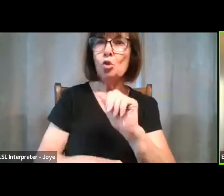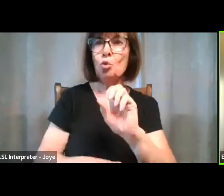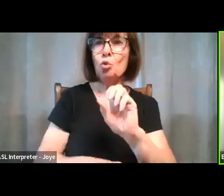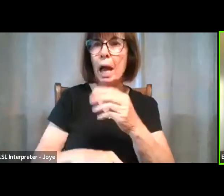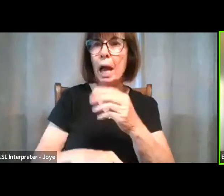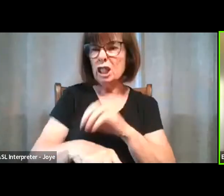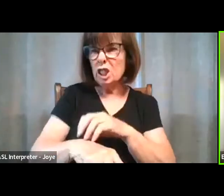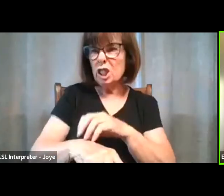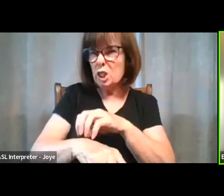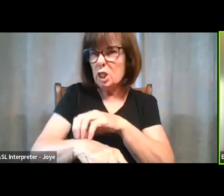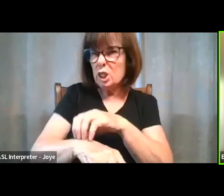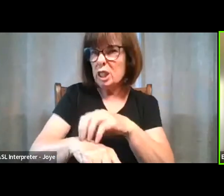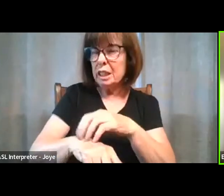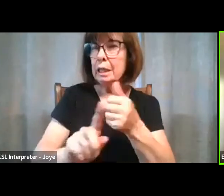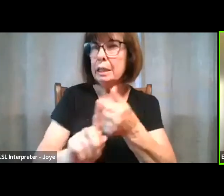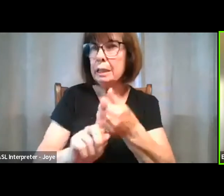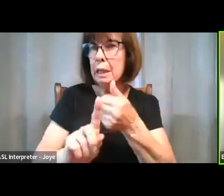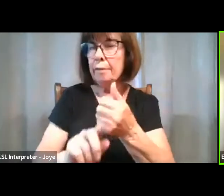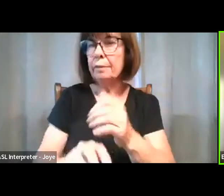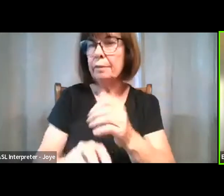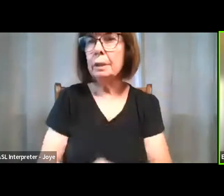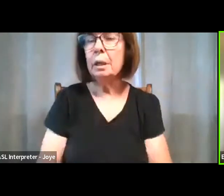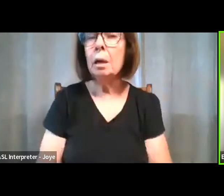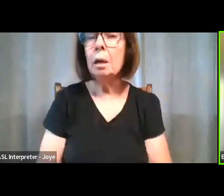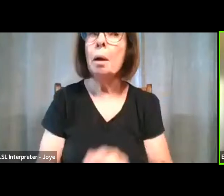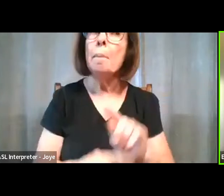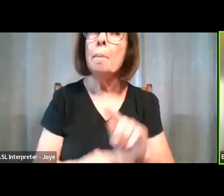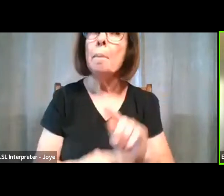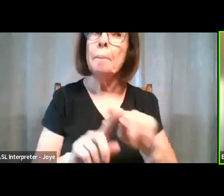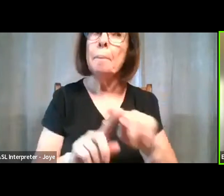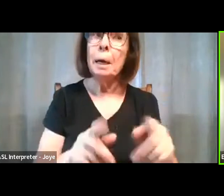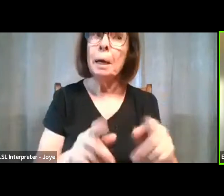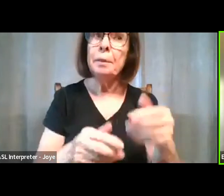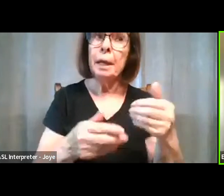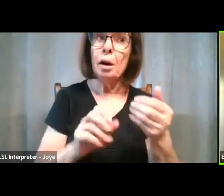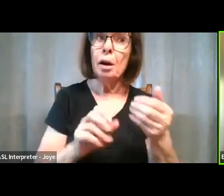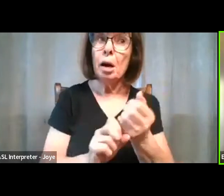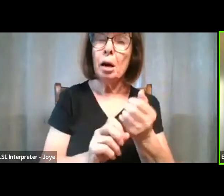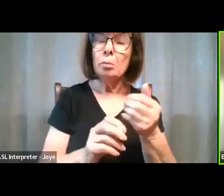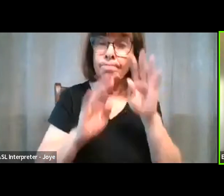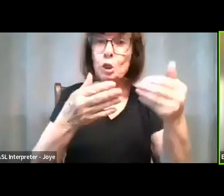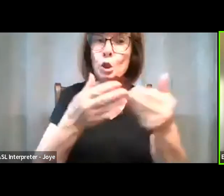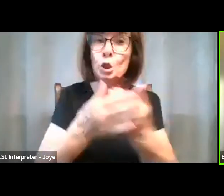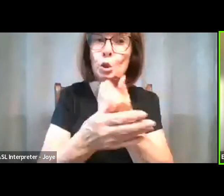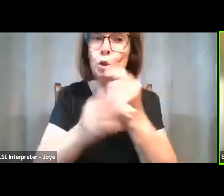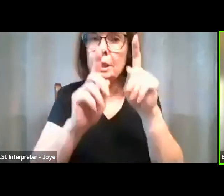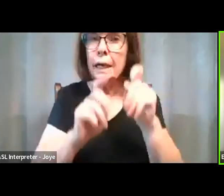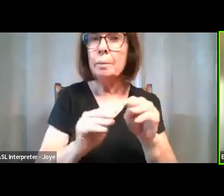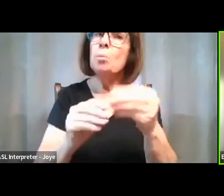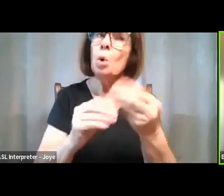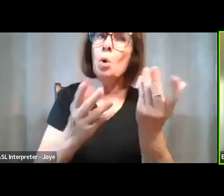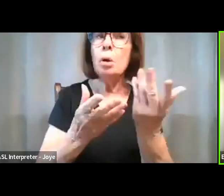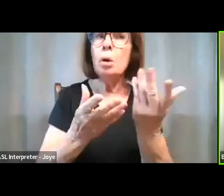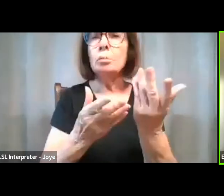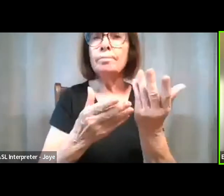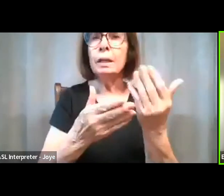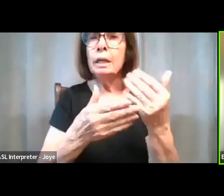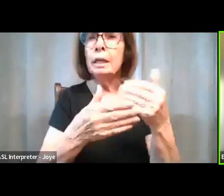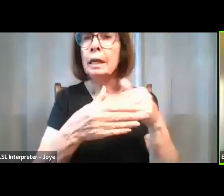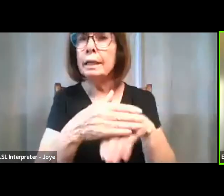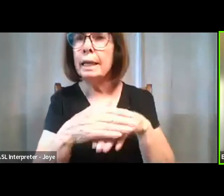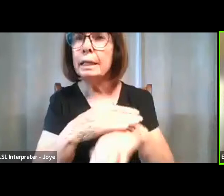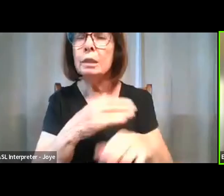testing platforms and testing methods that would be much more accessible for